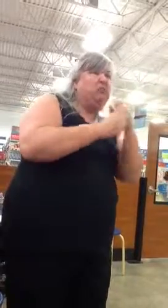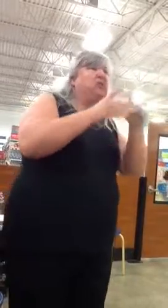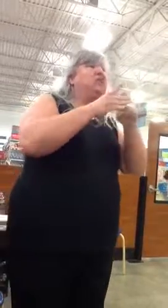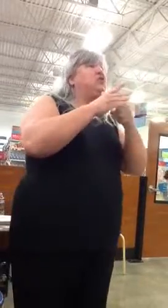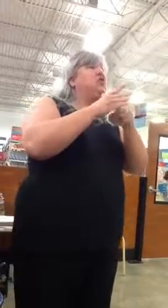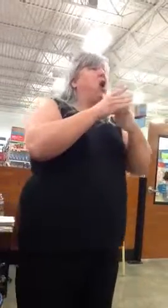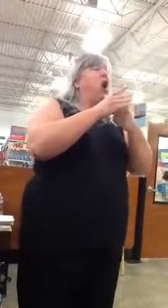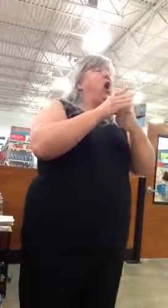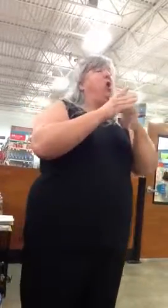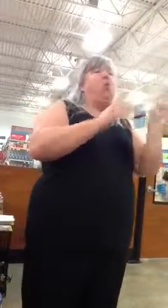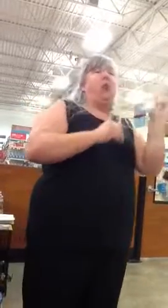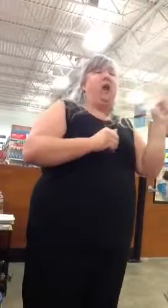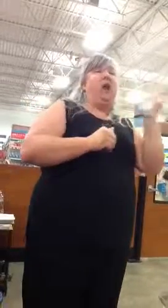Petco. Shame on me.